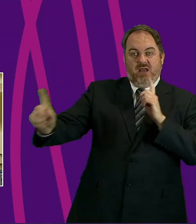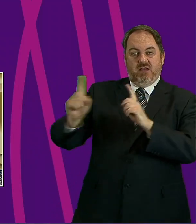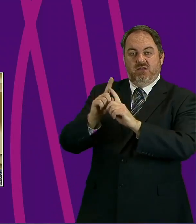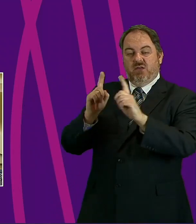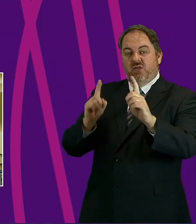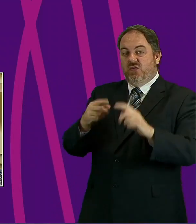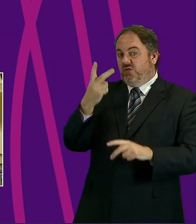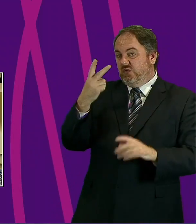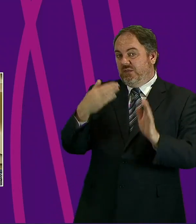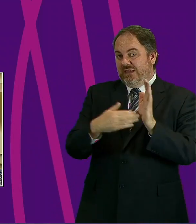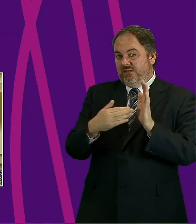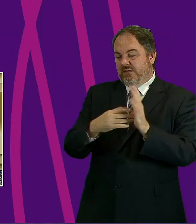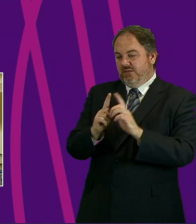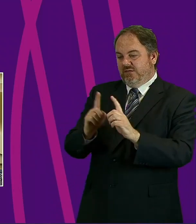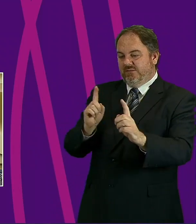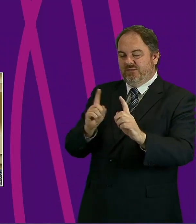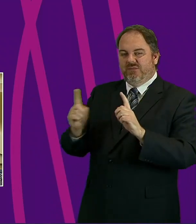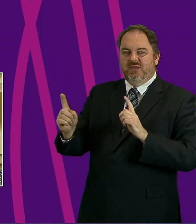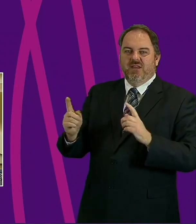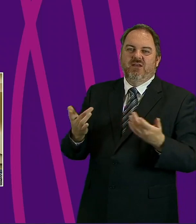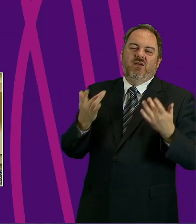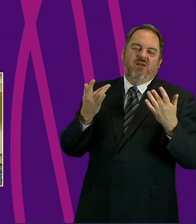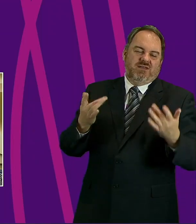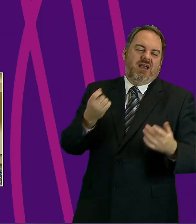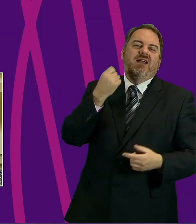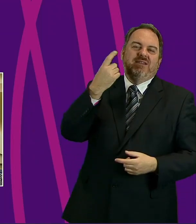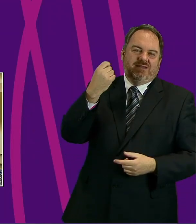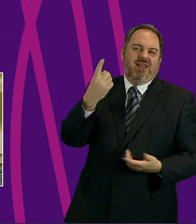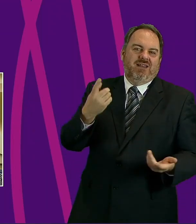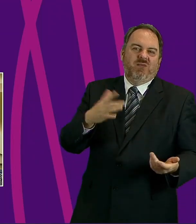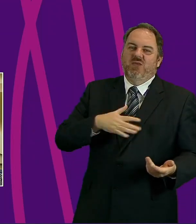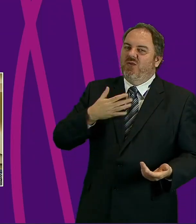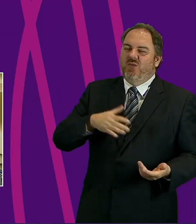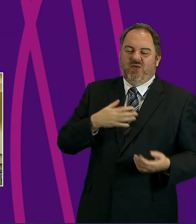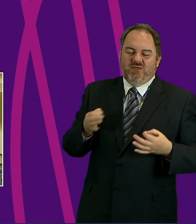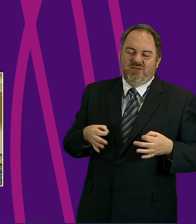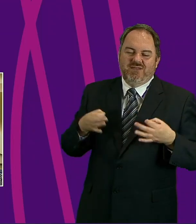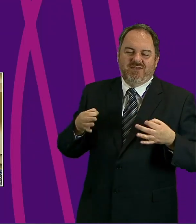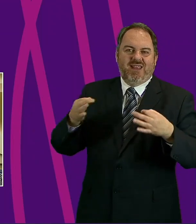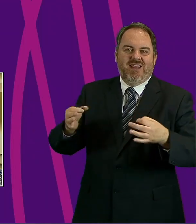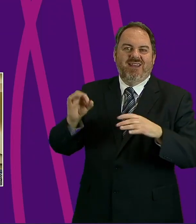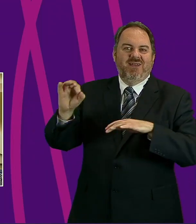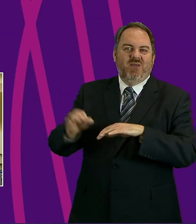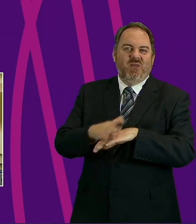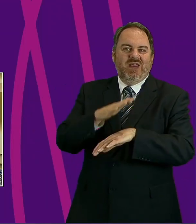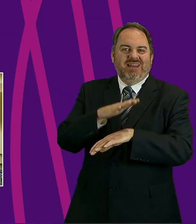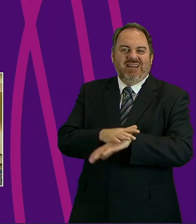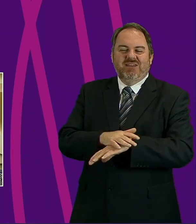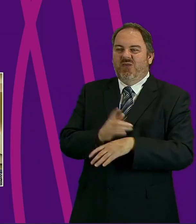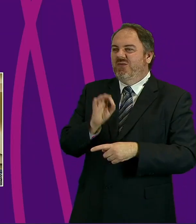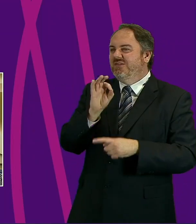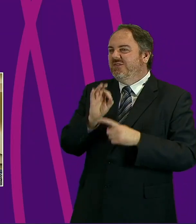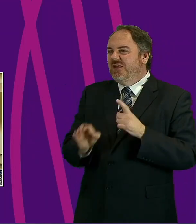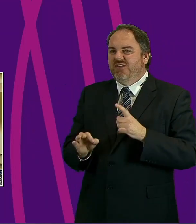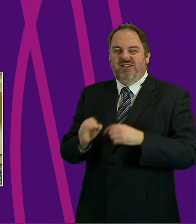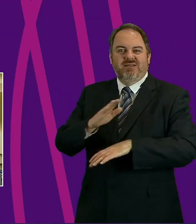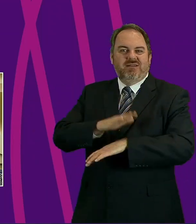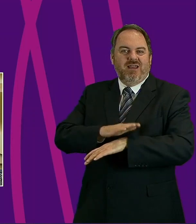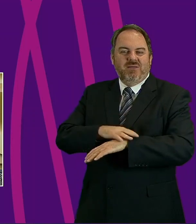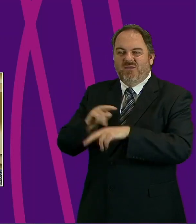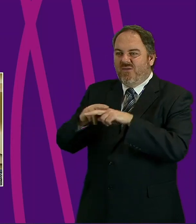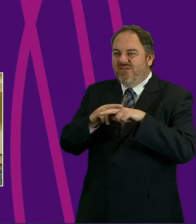absolutely understand why people want to see weddings able to go ahead as quickly as possible, in intimate family gatherings there will always be concerns around